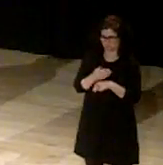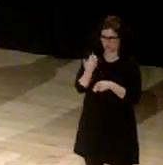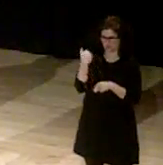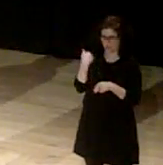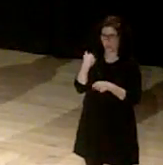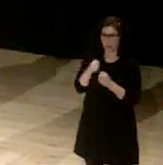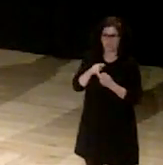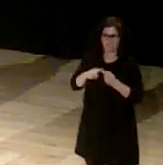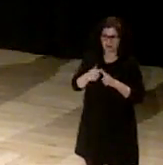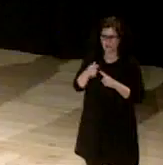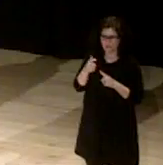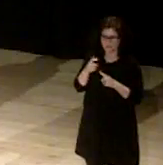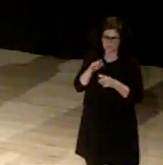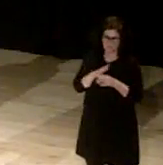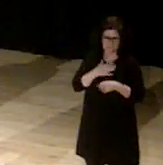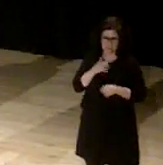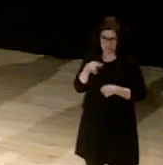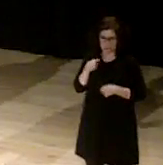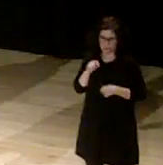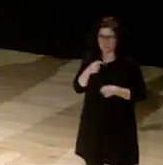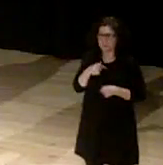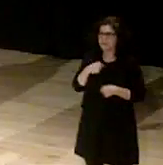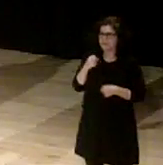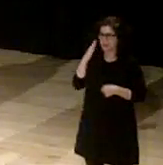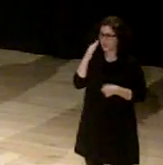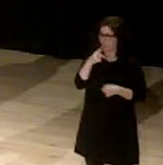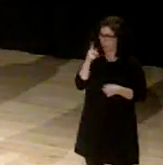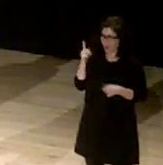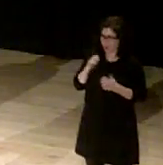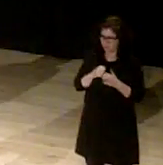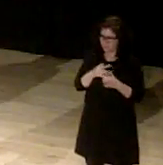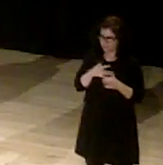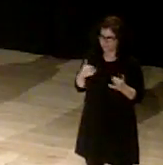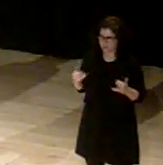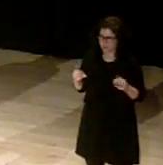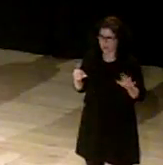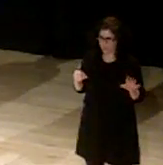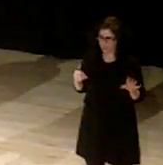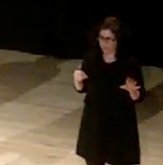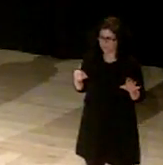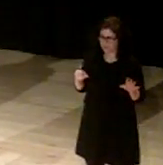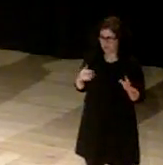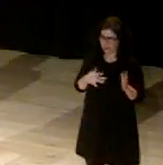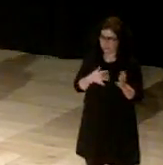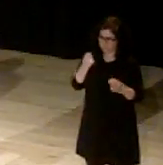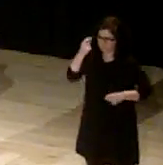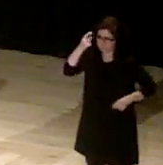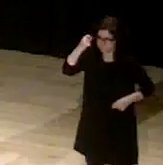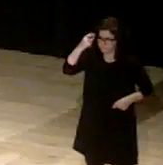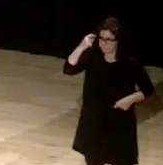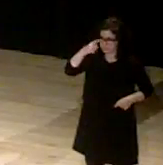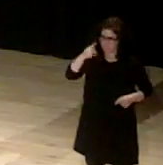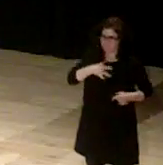apartment, and so I know the place that you all are at right now. I mean, at least I have a sense, you know, like